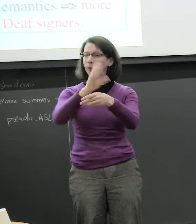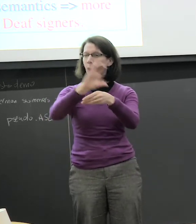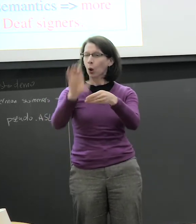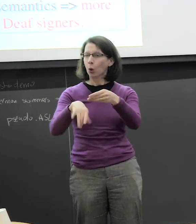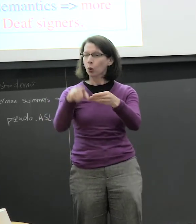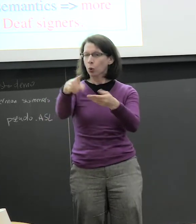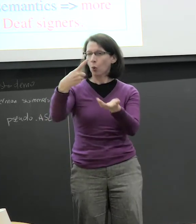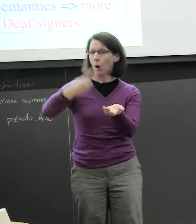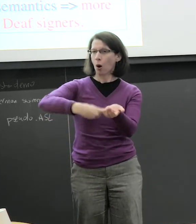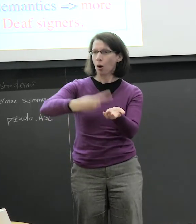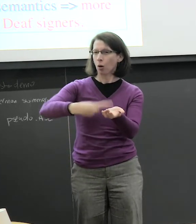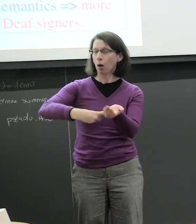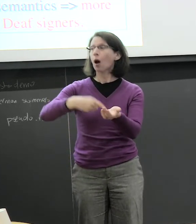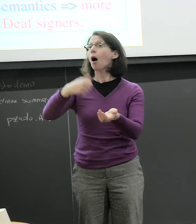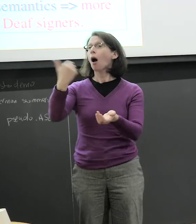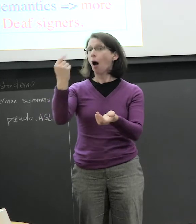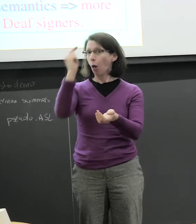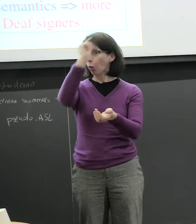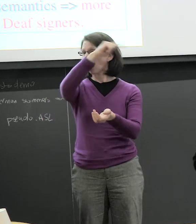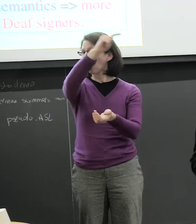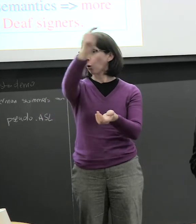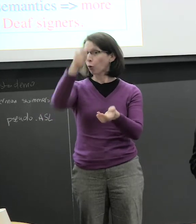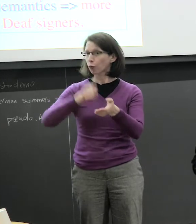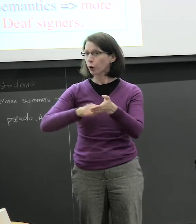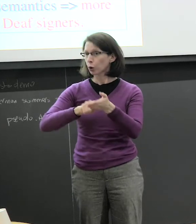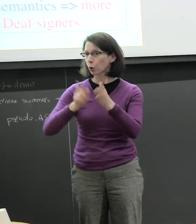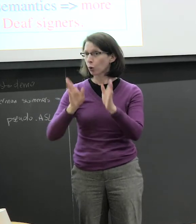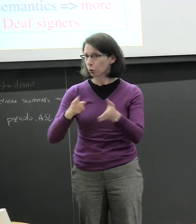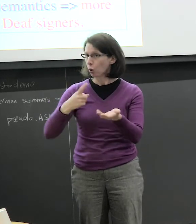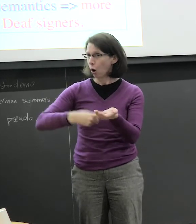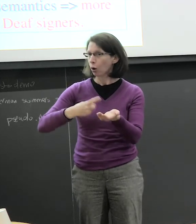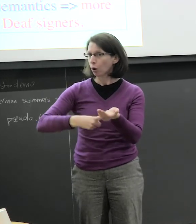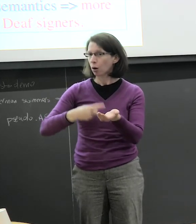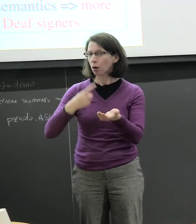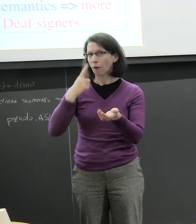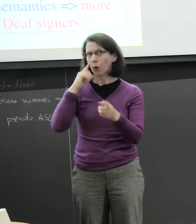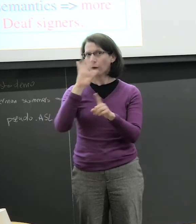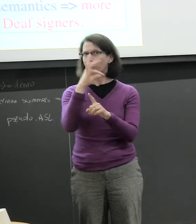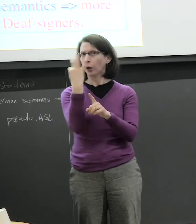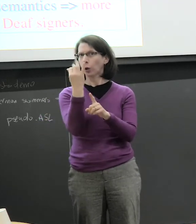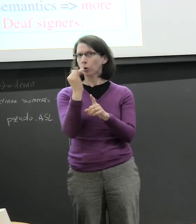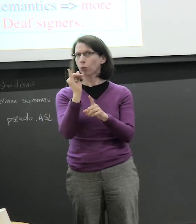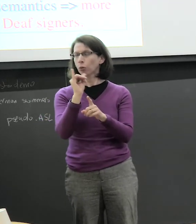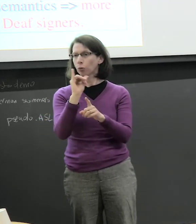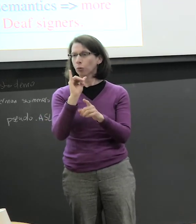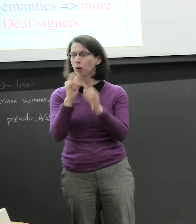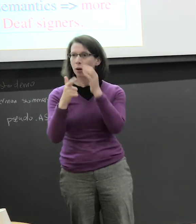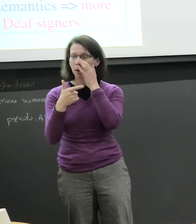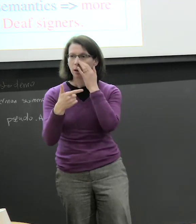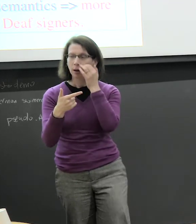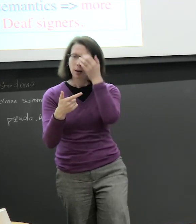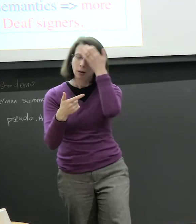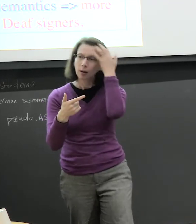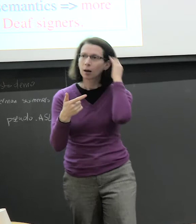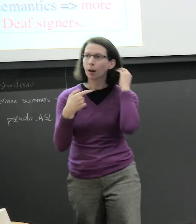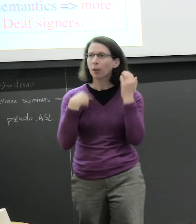for, and that actually other researchers have argued for, including for French, I believe,